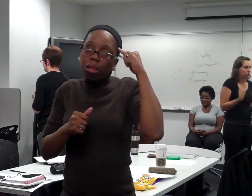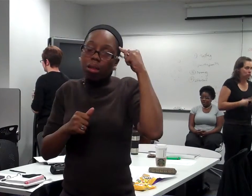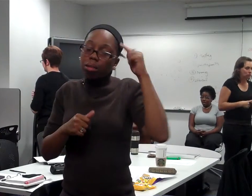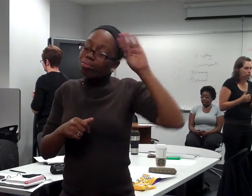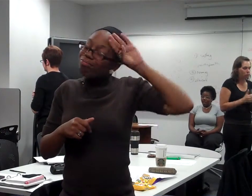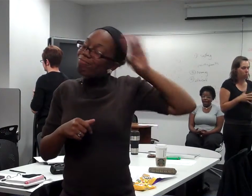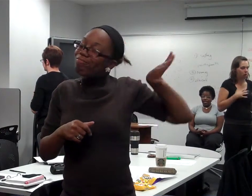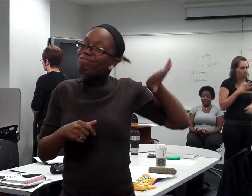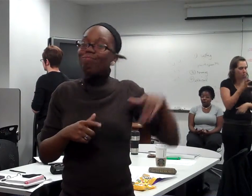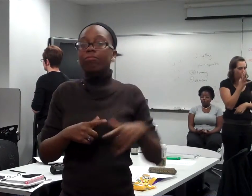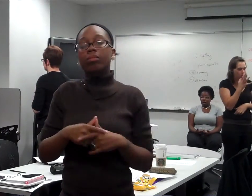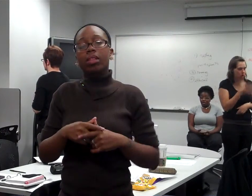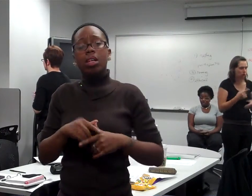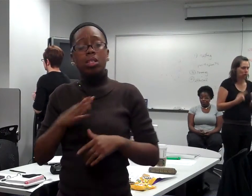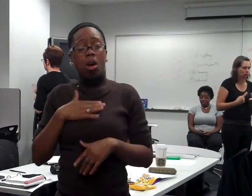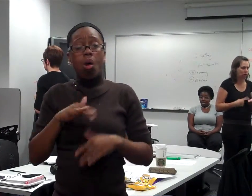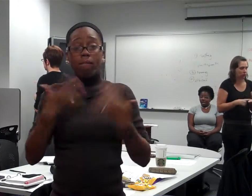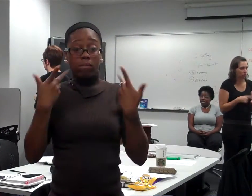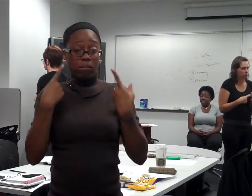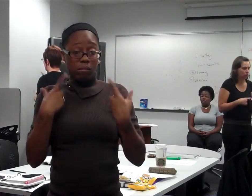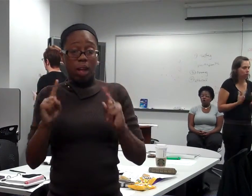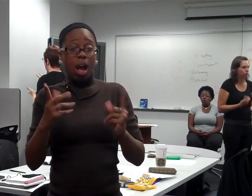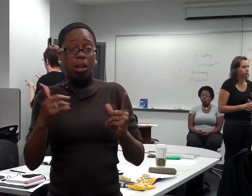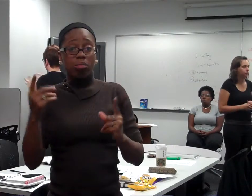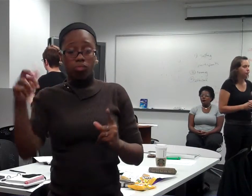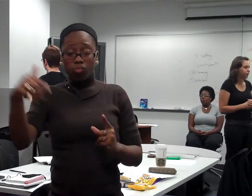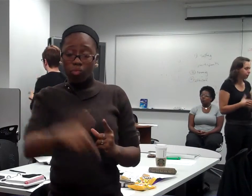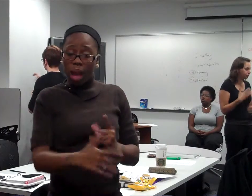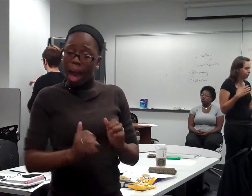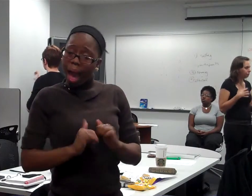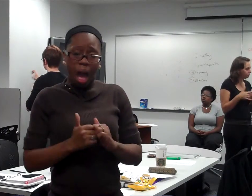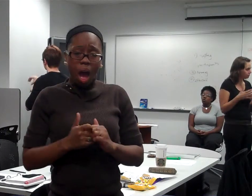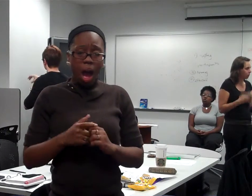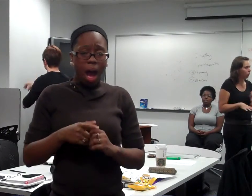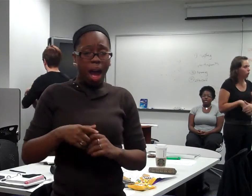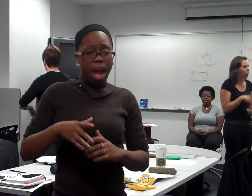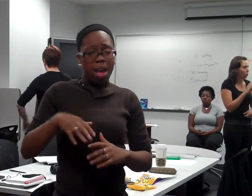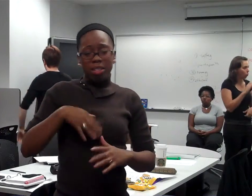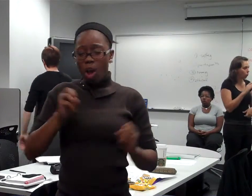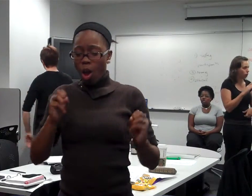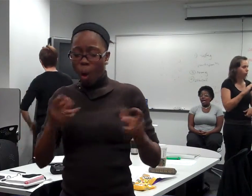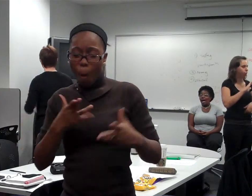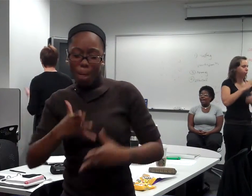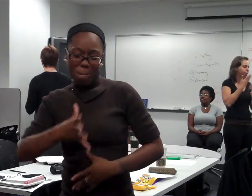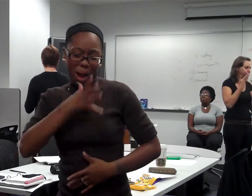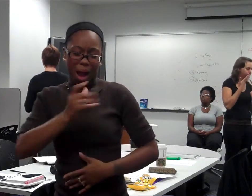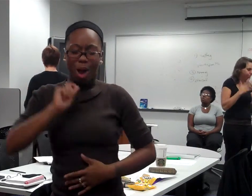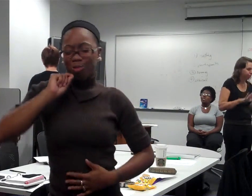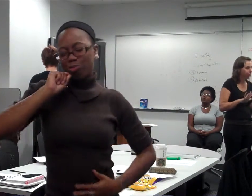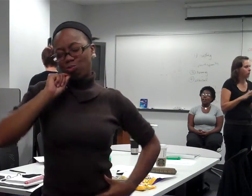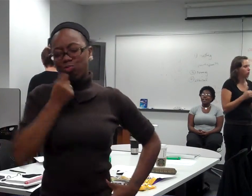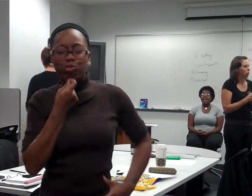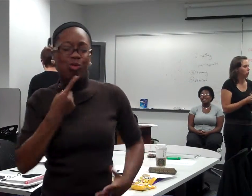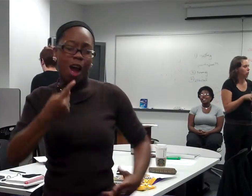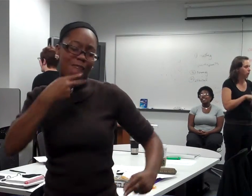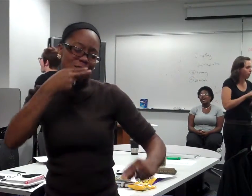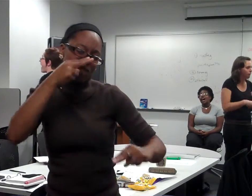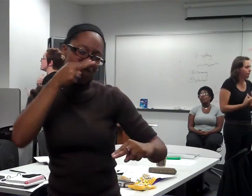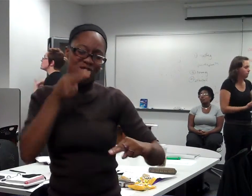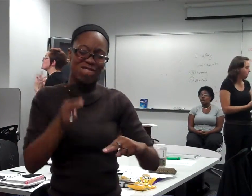down, and I asked him, how was it? And he said, oh, Mom, it was the coolest thing in the world. I had so much fun. I cannot